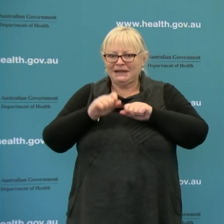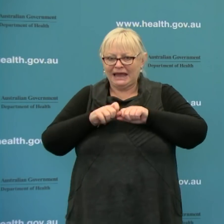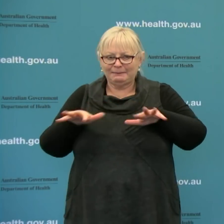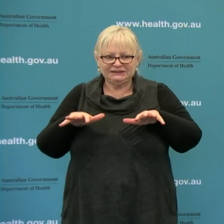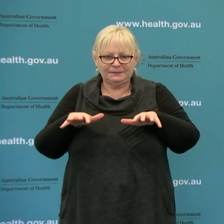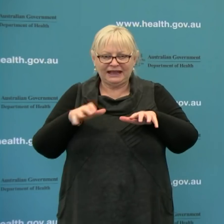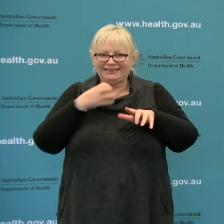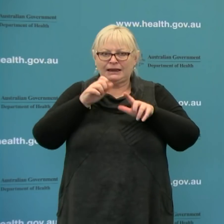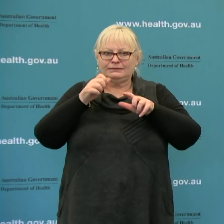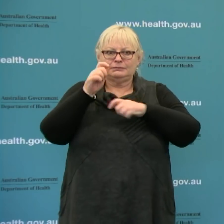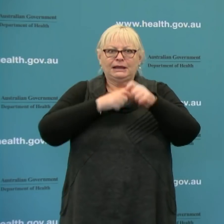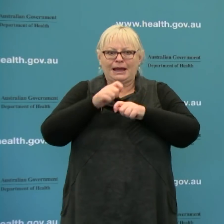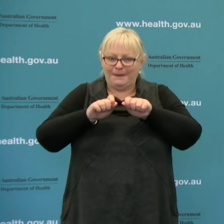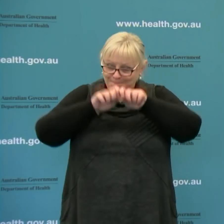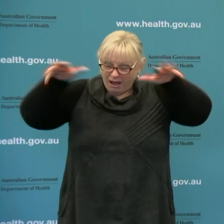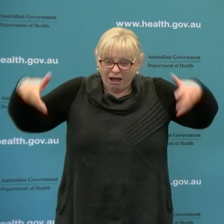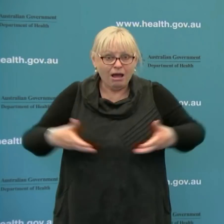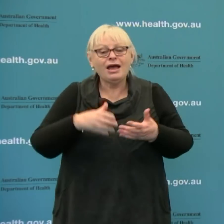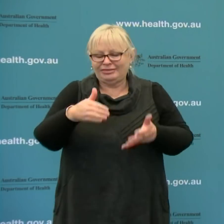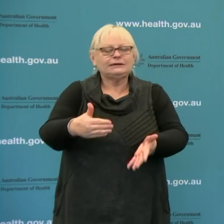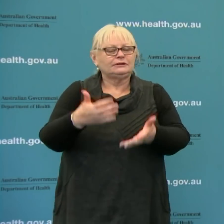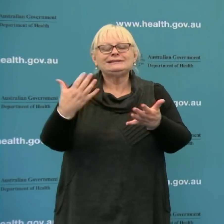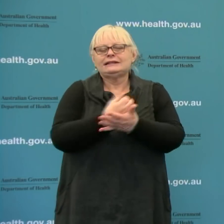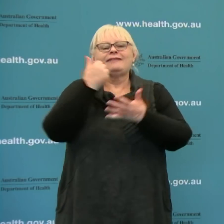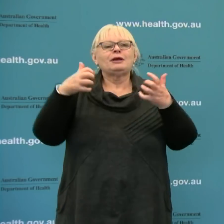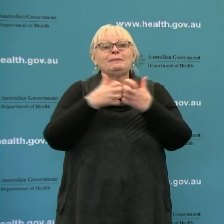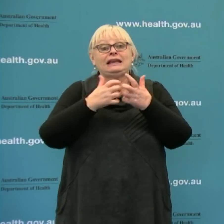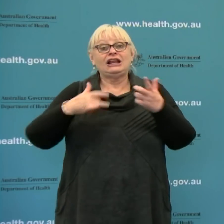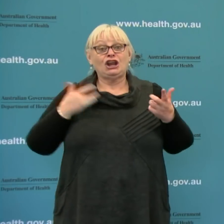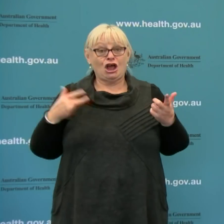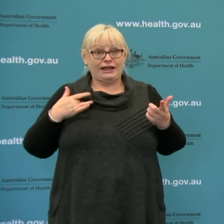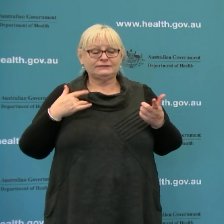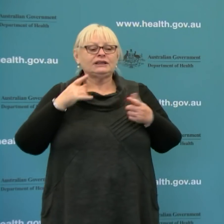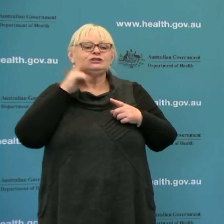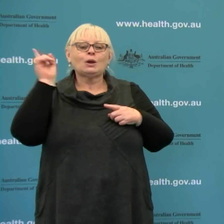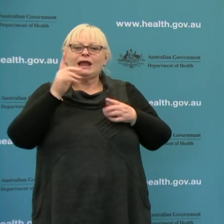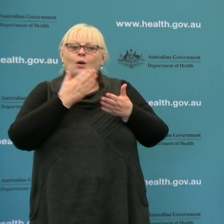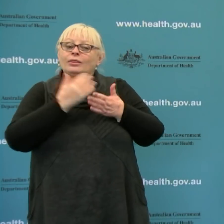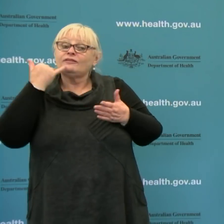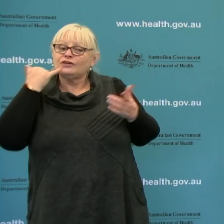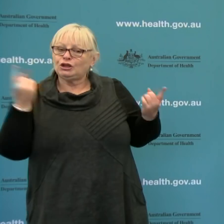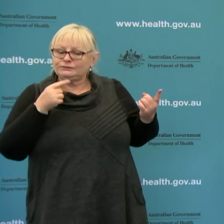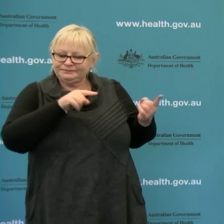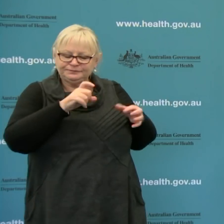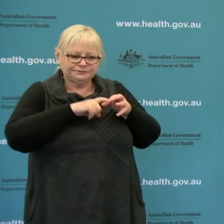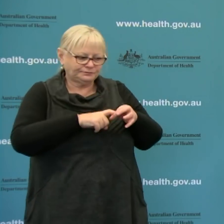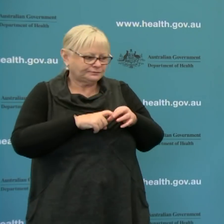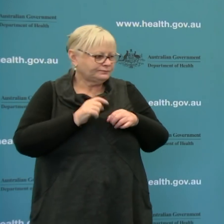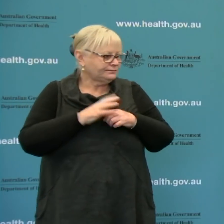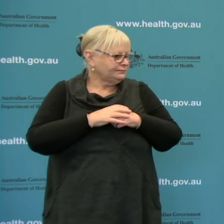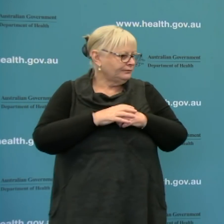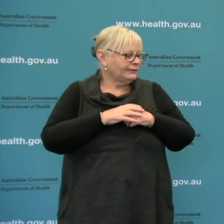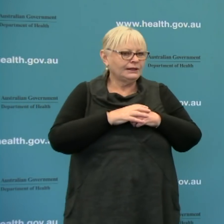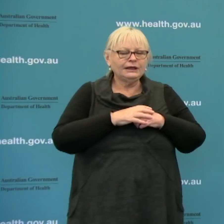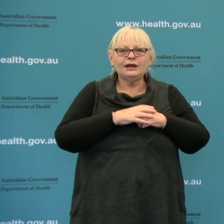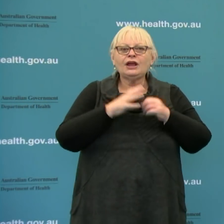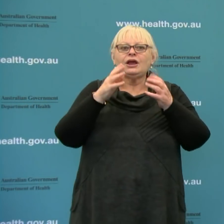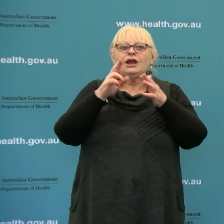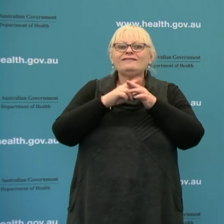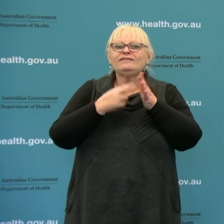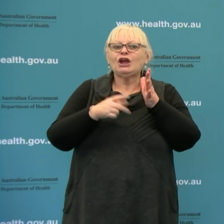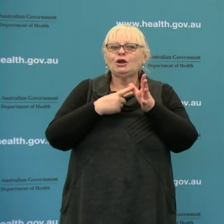contact tracers, say next week, be able to go back over my data and then start making the calls? Yep, that's what will happen. So it's about a delay of a